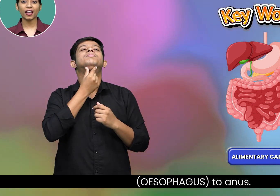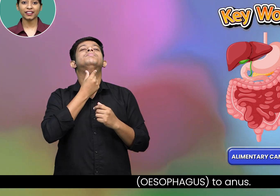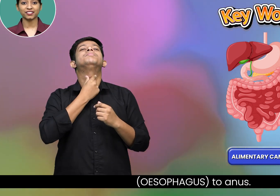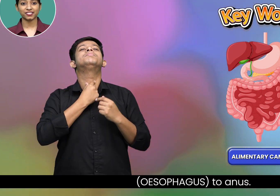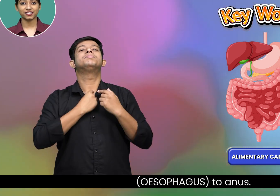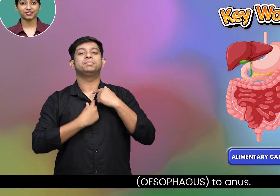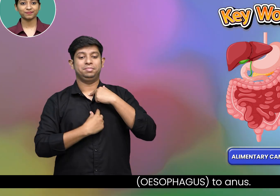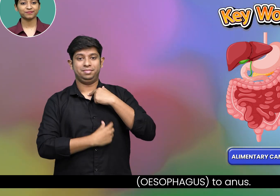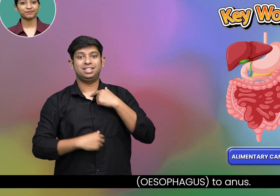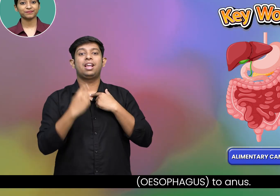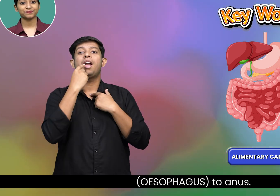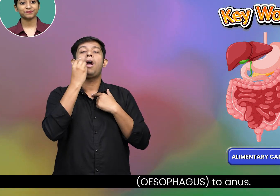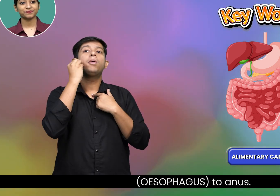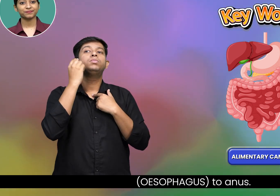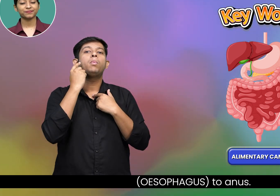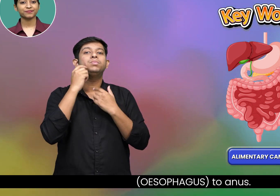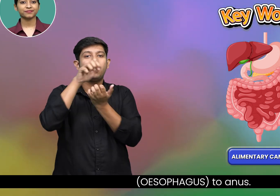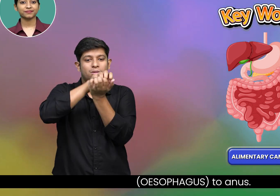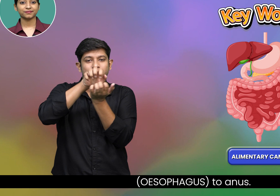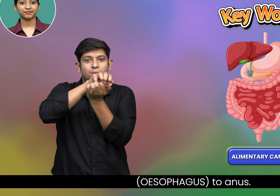to anus.